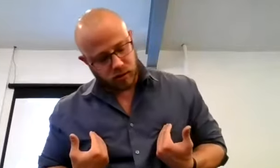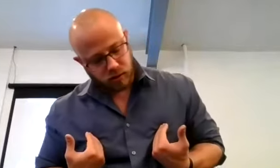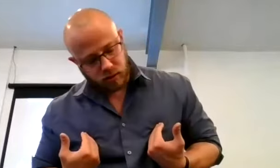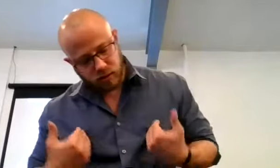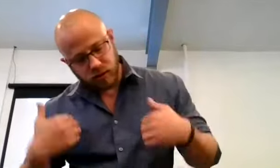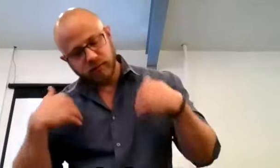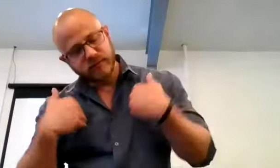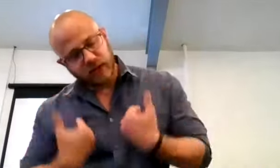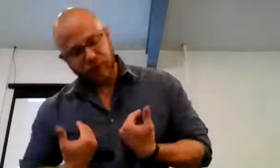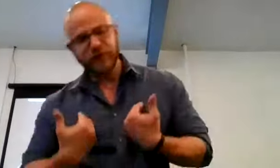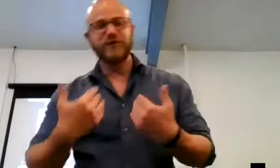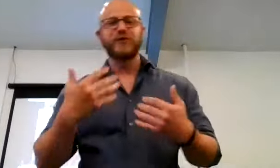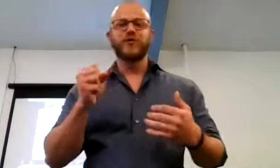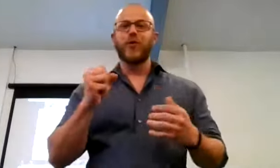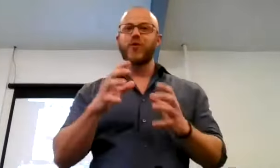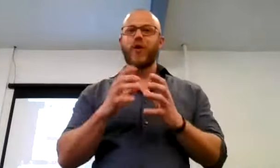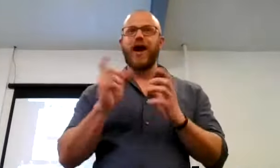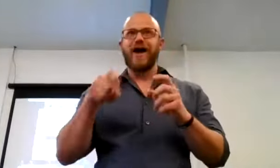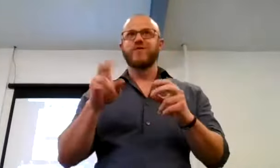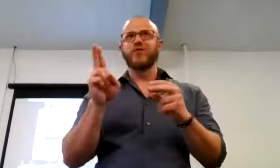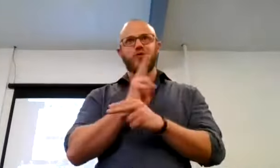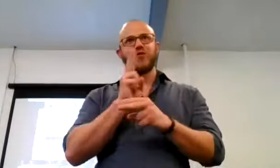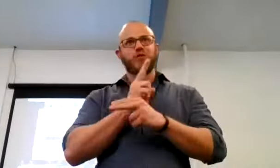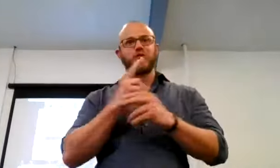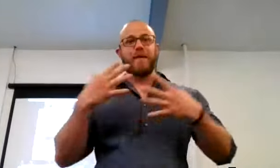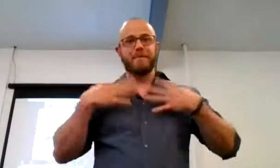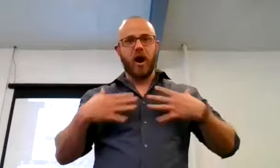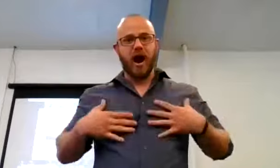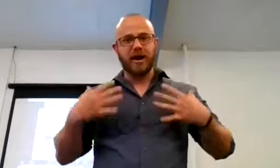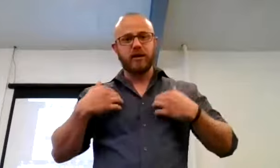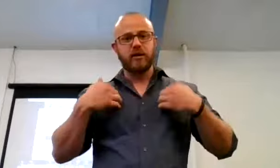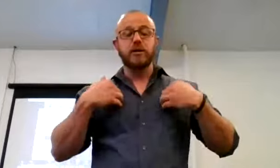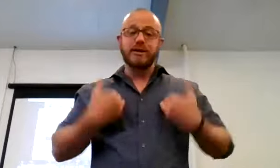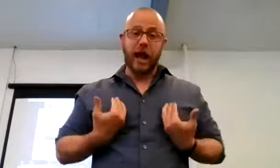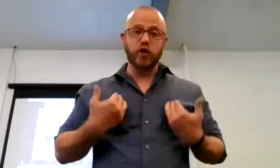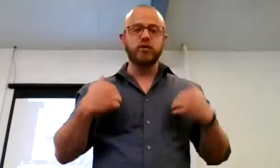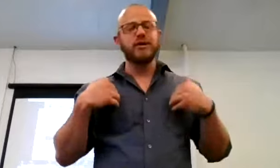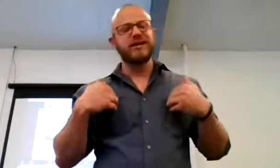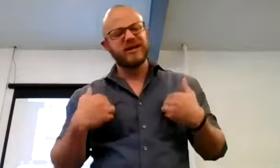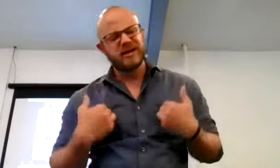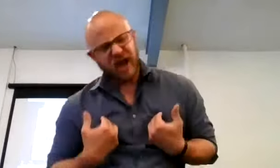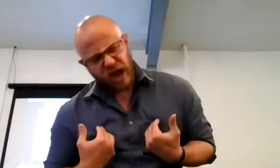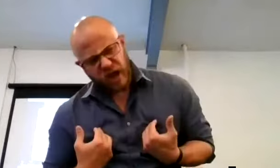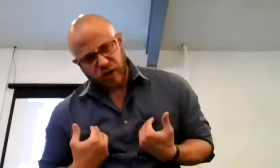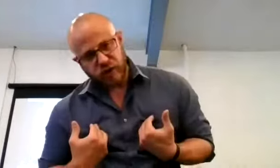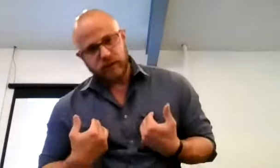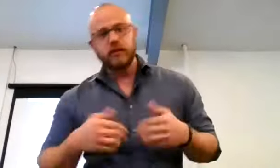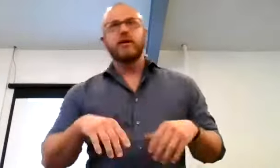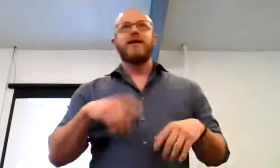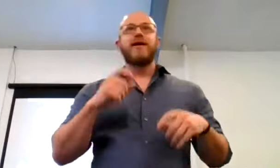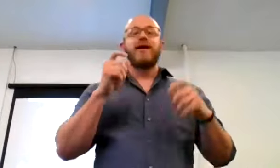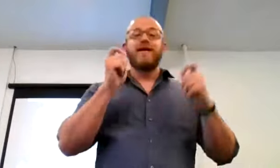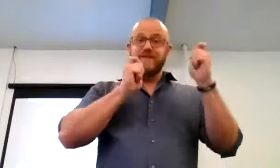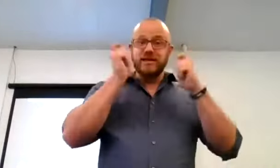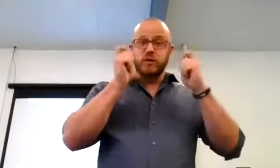exhausted. You see how my body literally lumps over. It's just tired, but exhausted is just